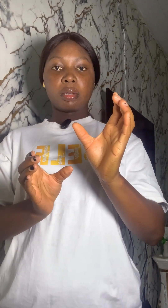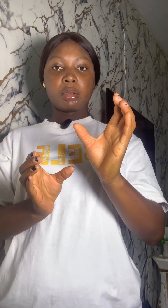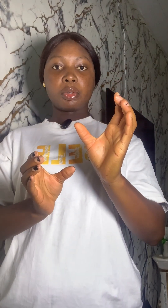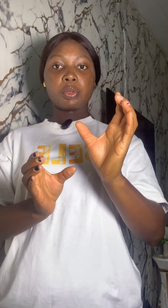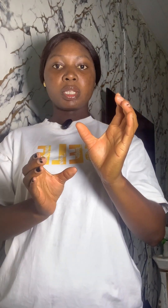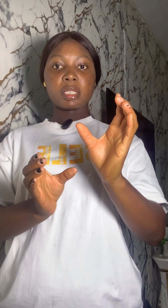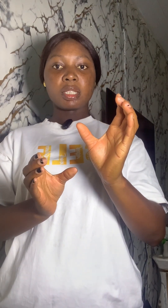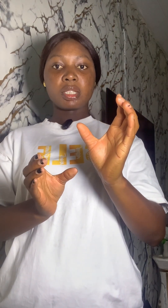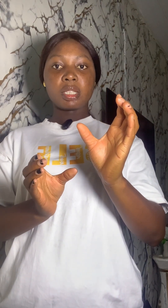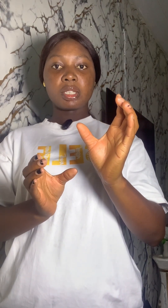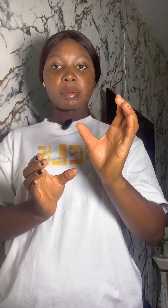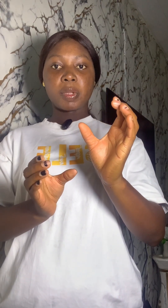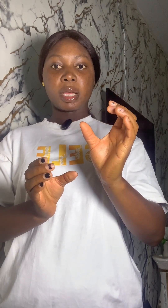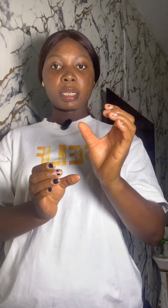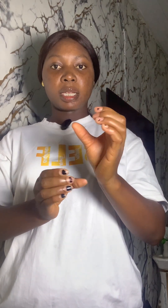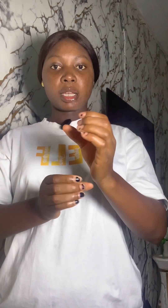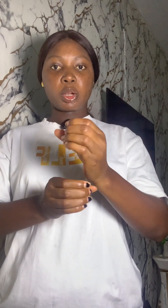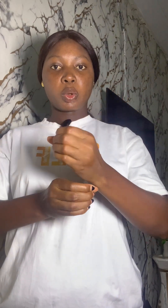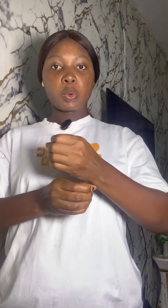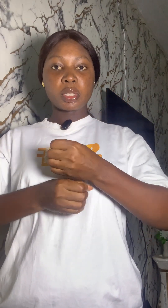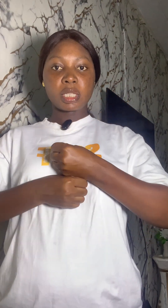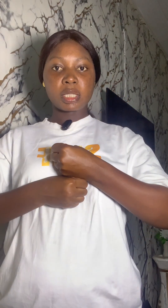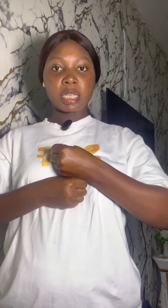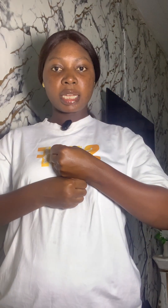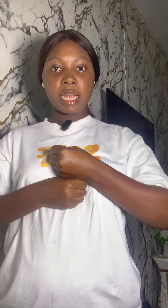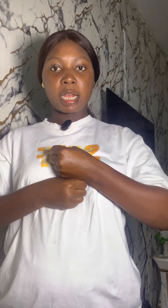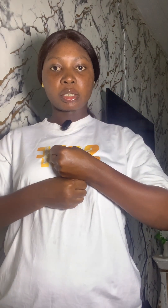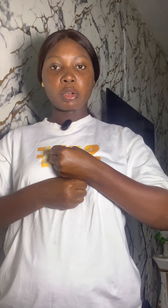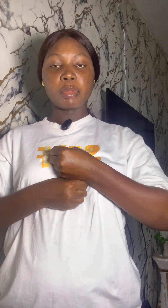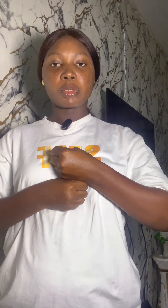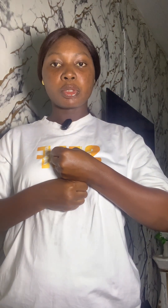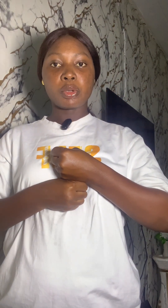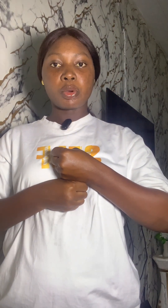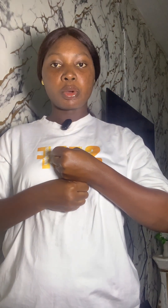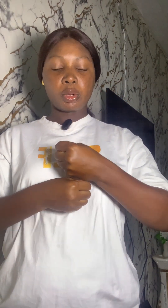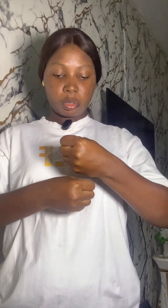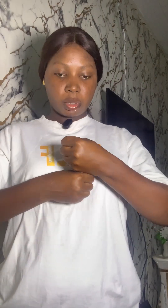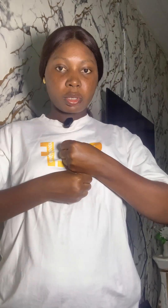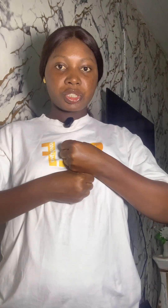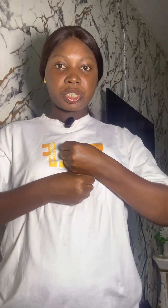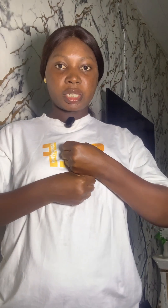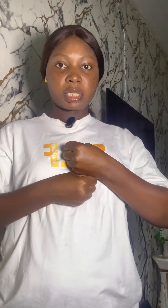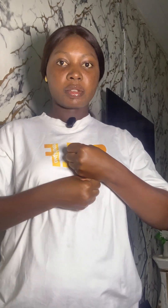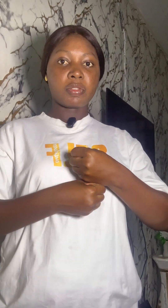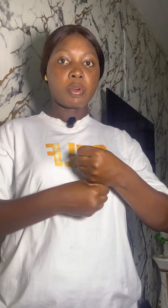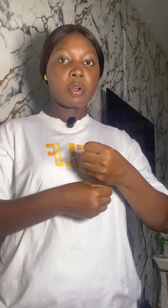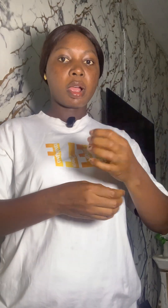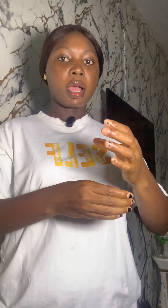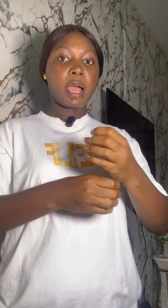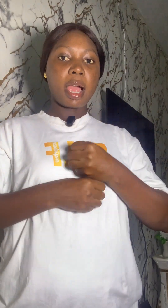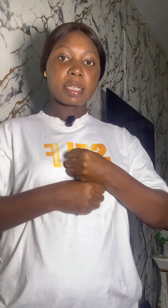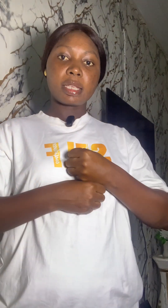You do this, a C-shaped hand closing together and coming to your chest for